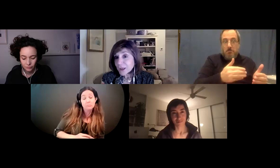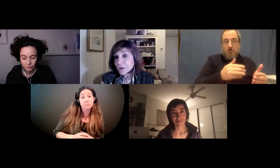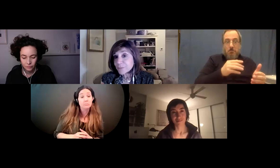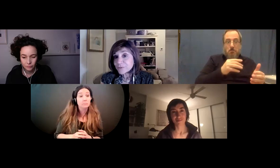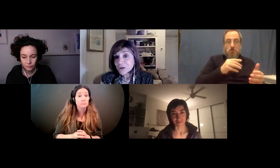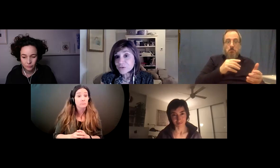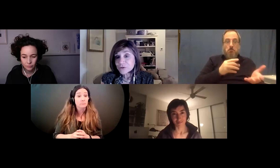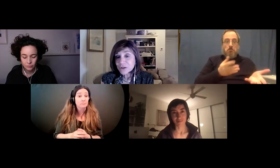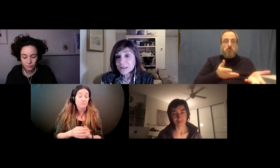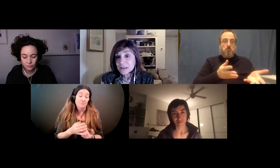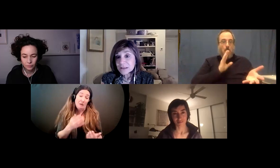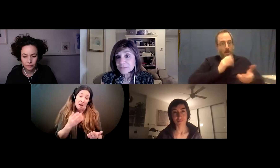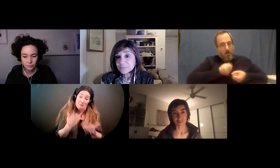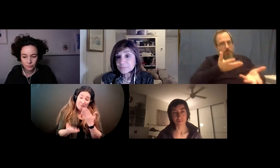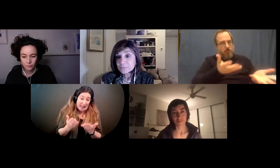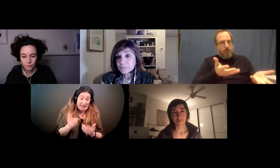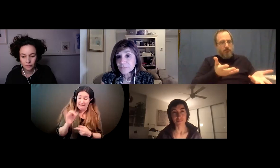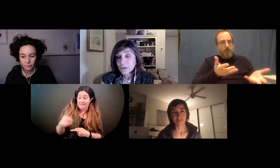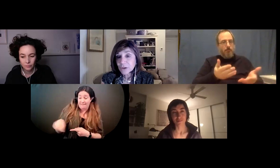don't care about gender injustice